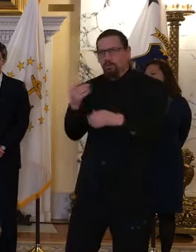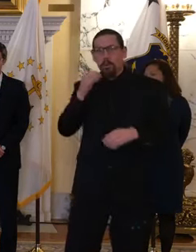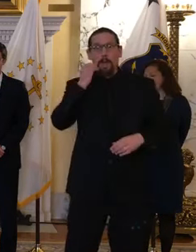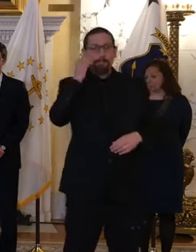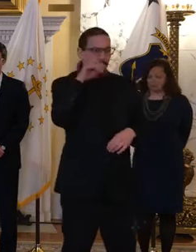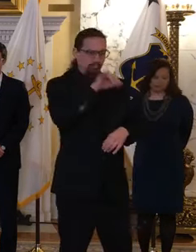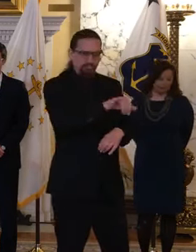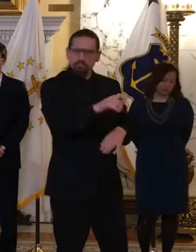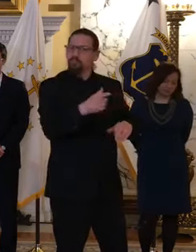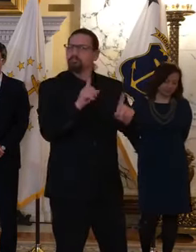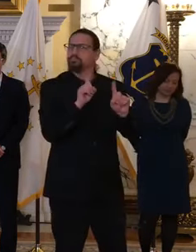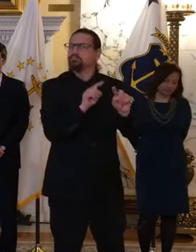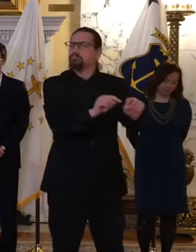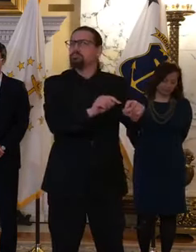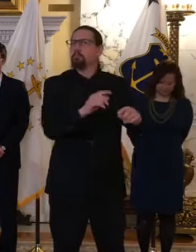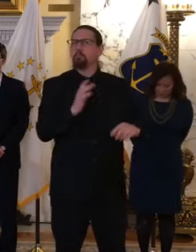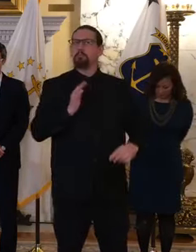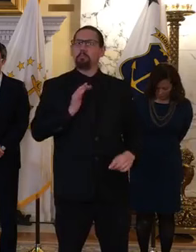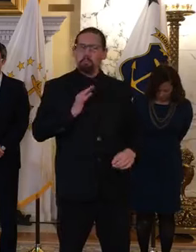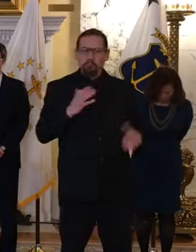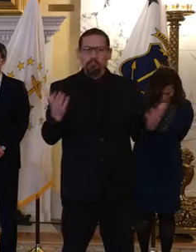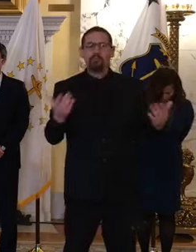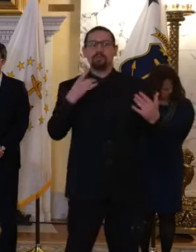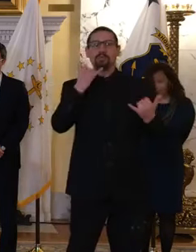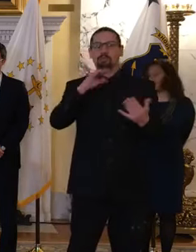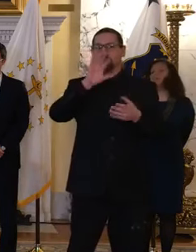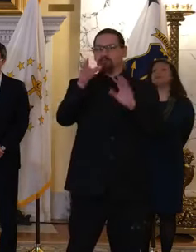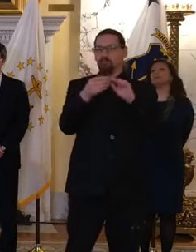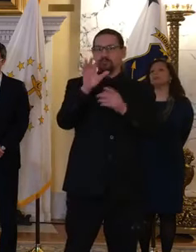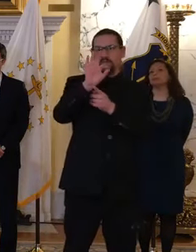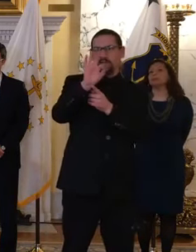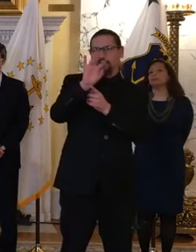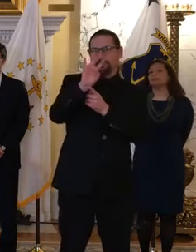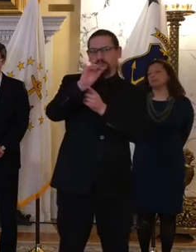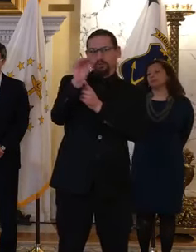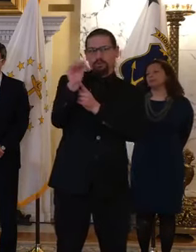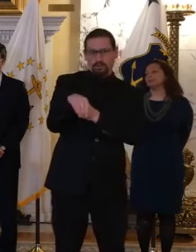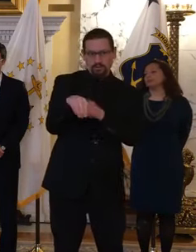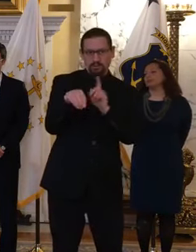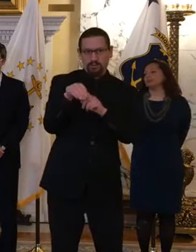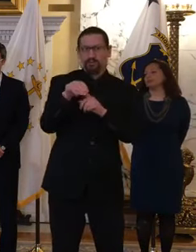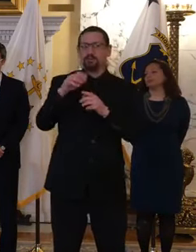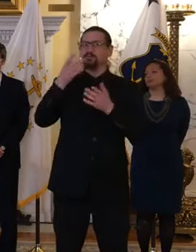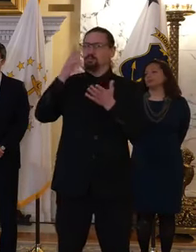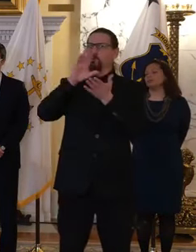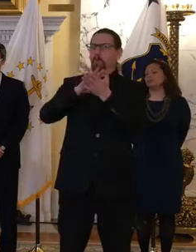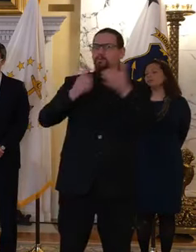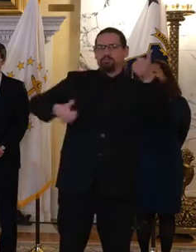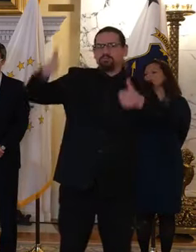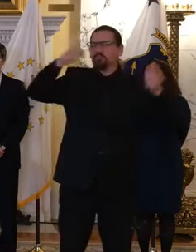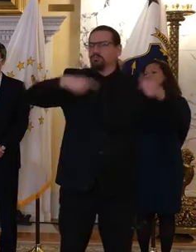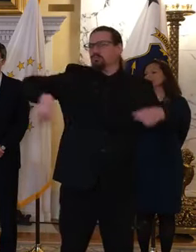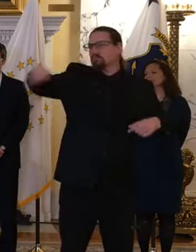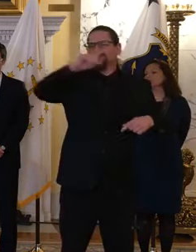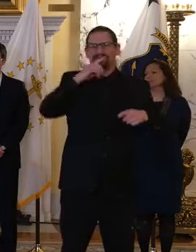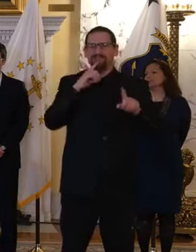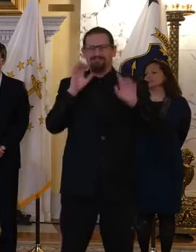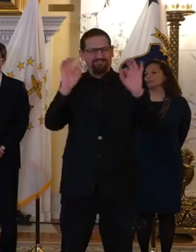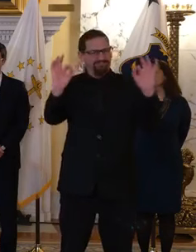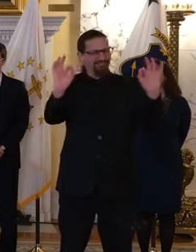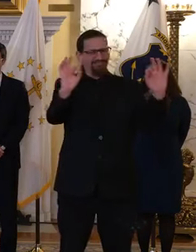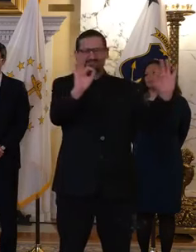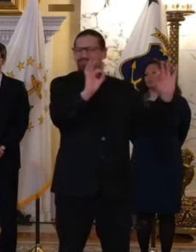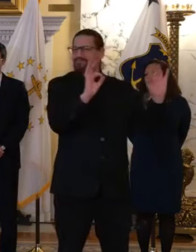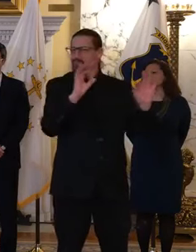So because of your hard work and this success, today I am announcing that we in Rhode Island will